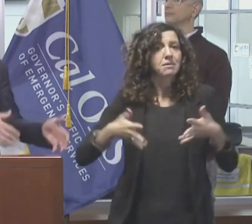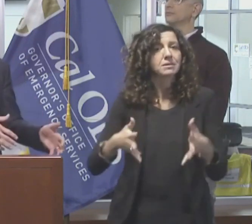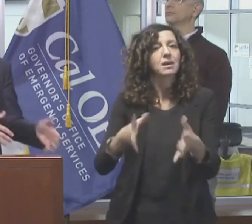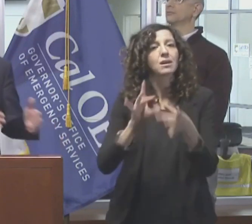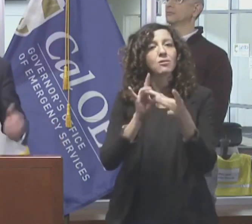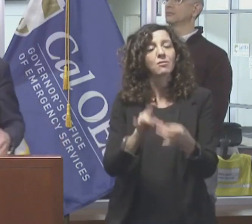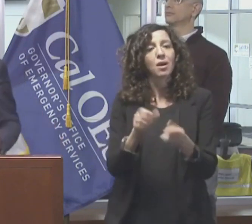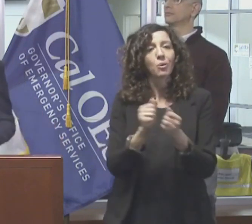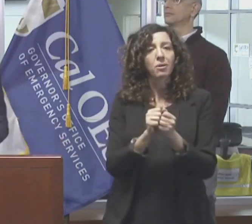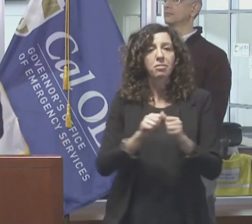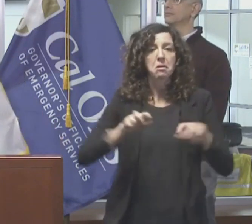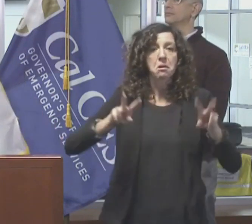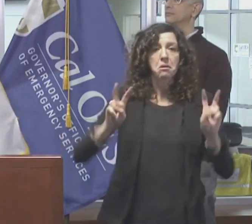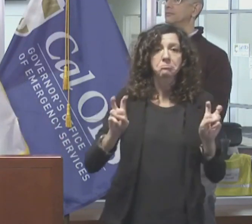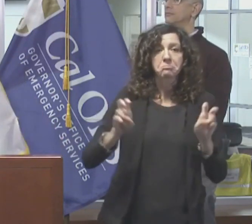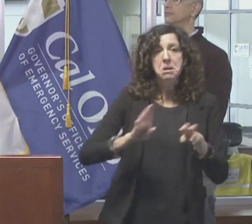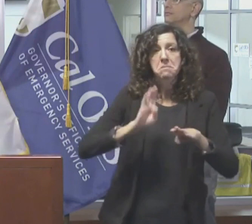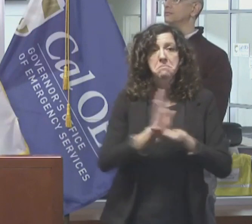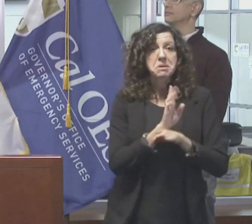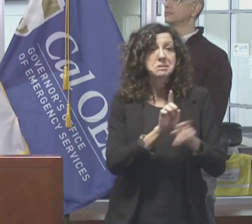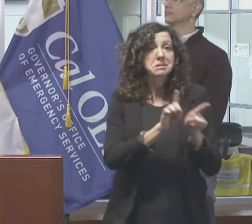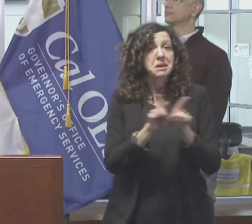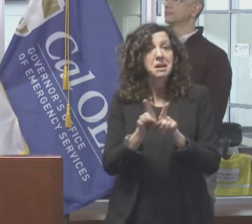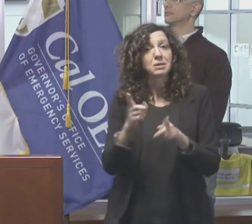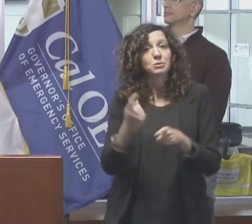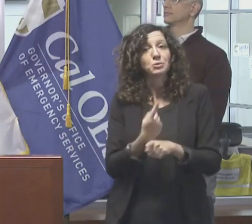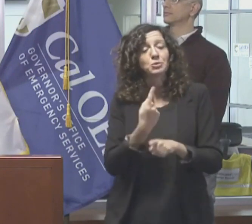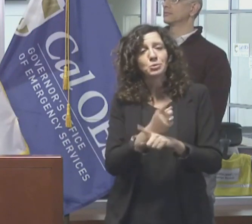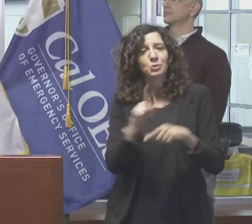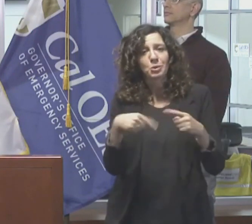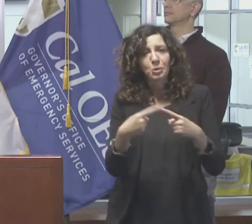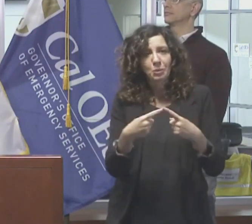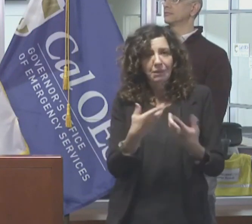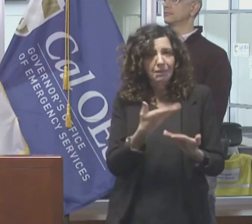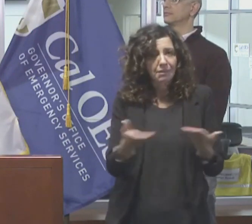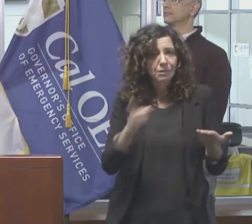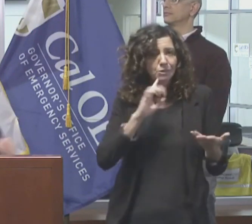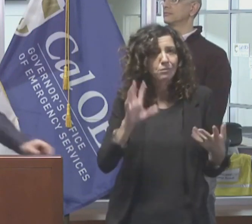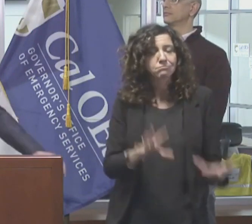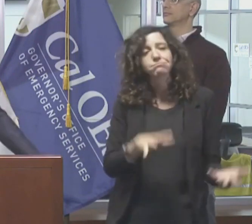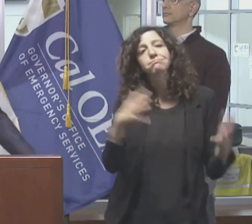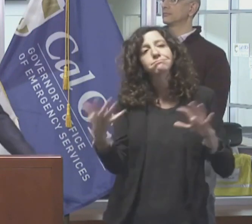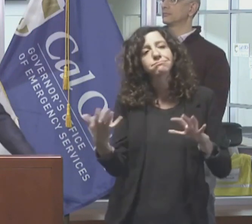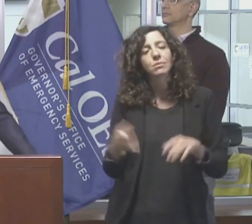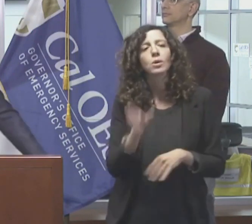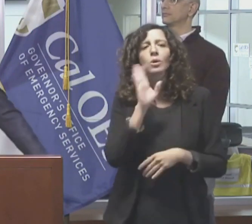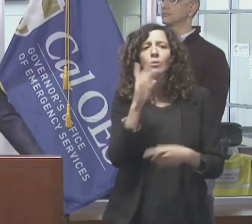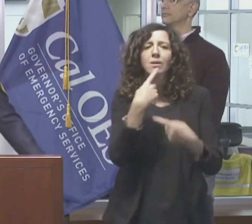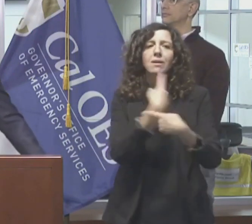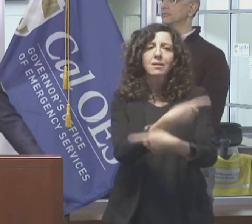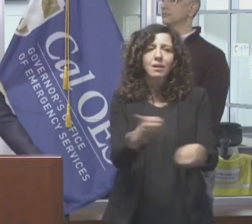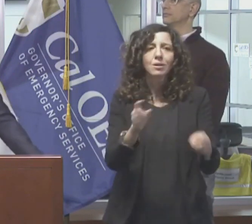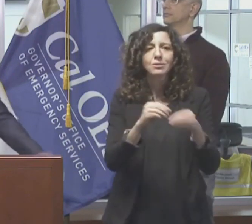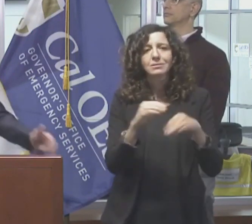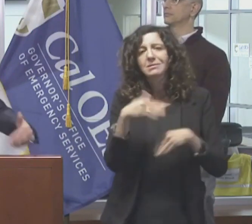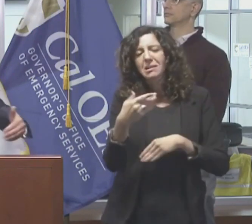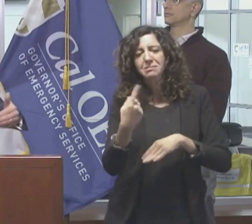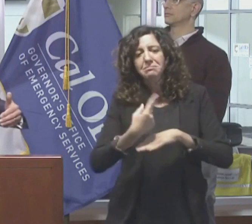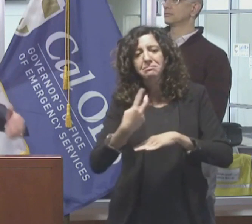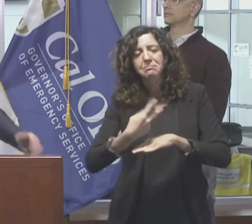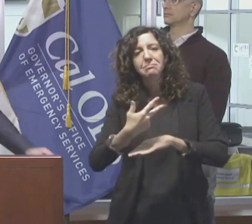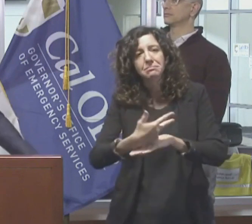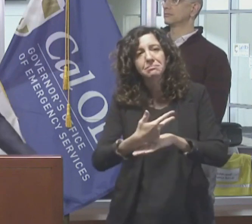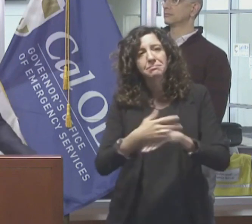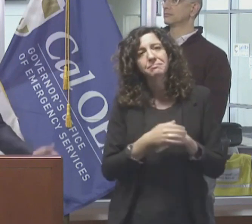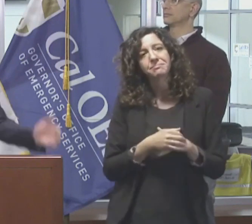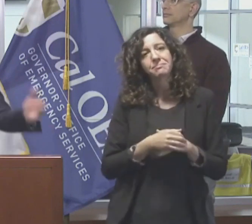business as usual, an environment where business cannot be as usual, and we'll be making announcements on that in the next number of days, probably